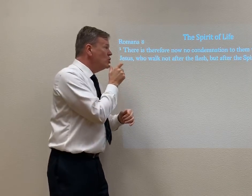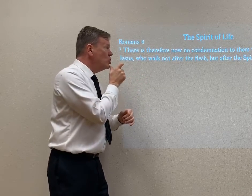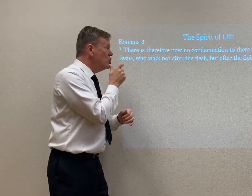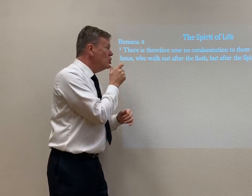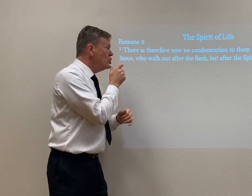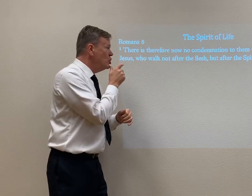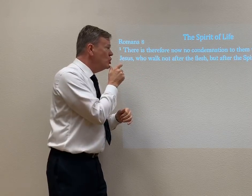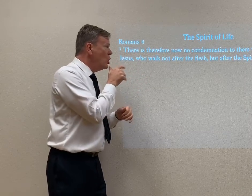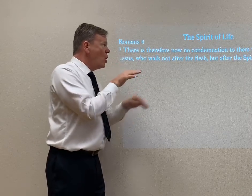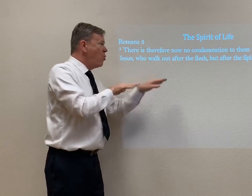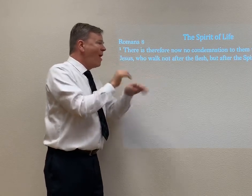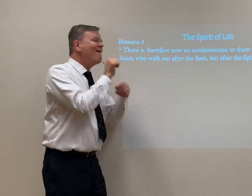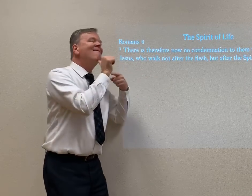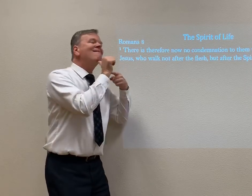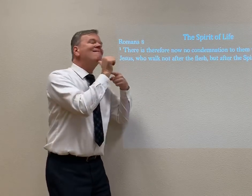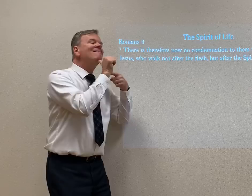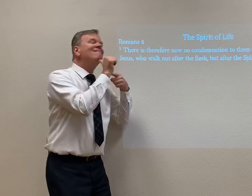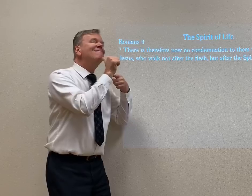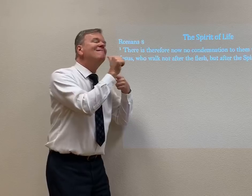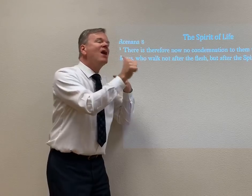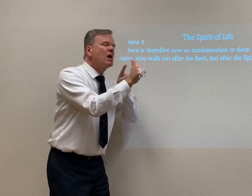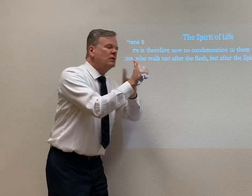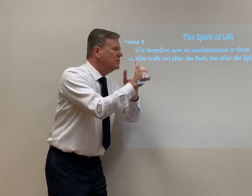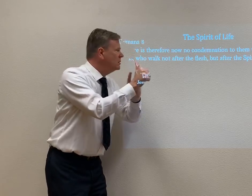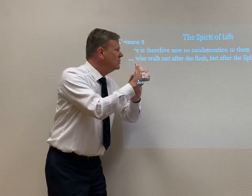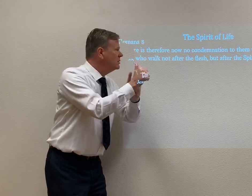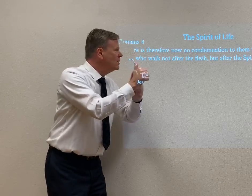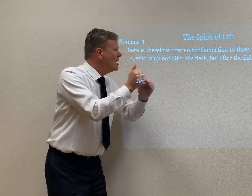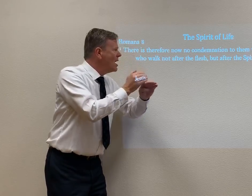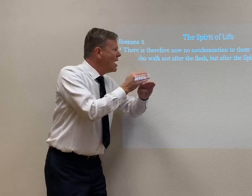So, who walk not